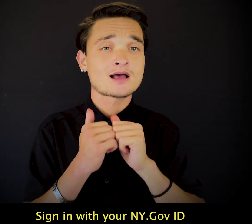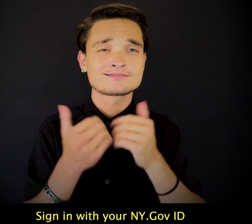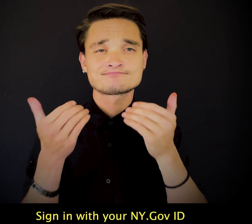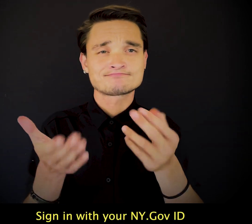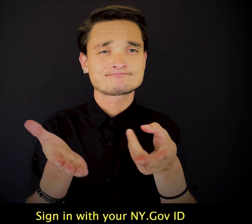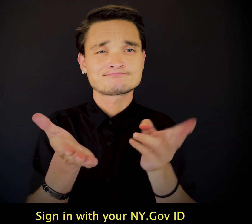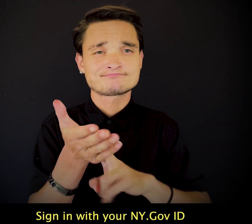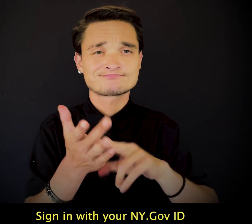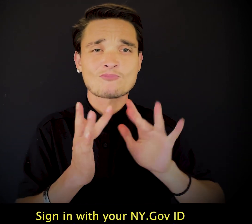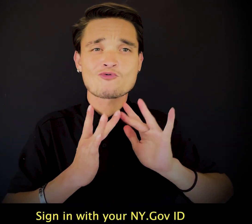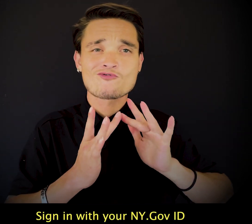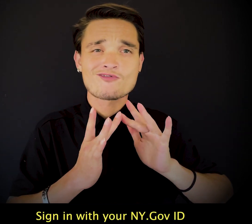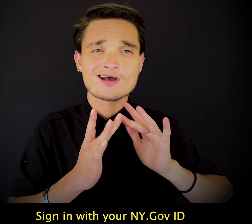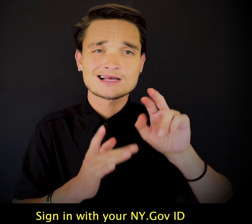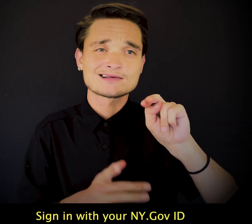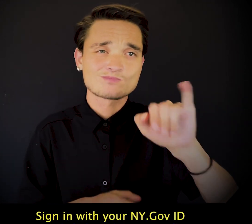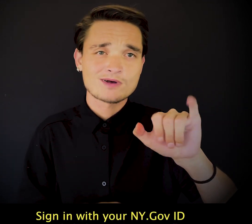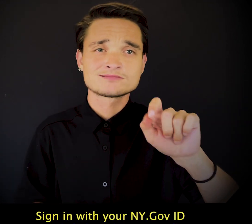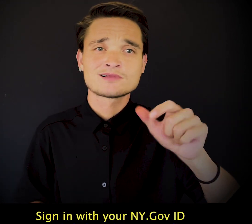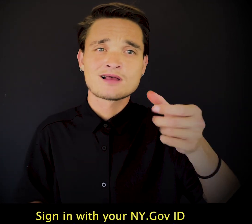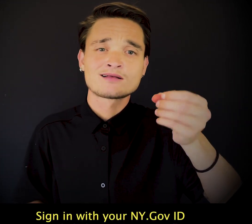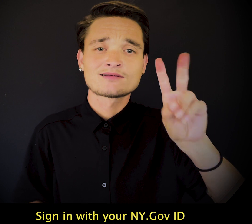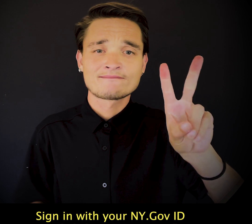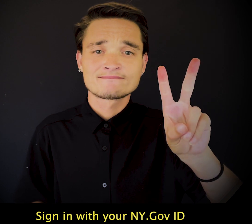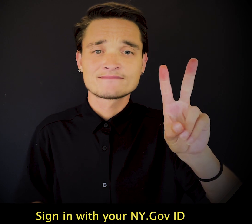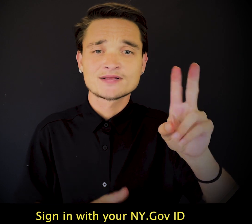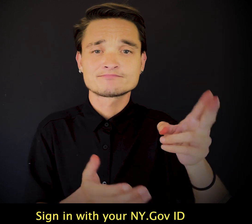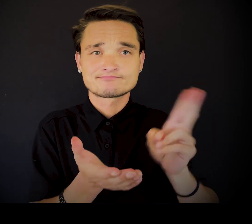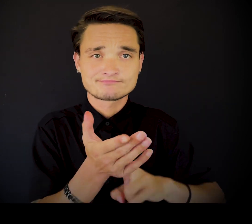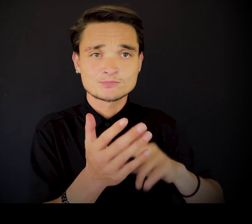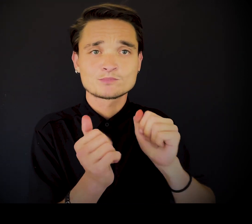Sign in with your ny.gov ID and click on Messages.